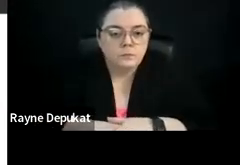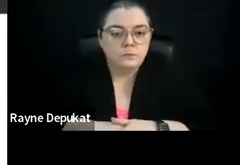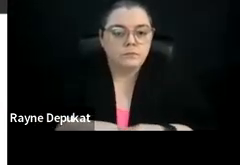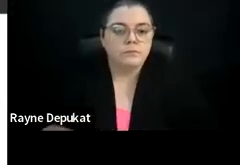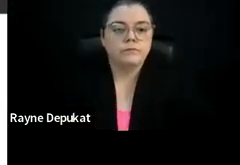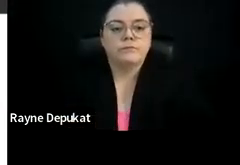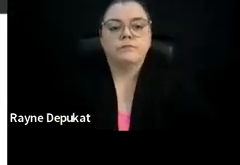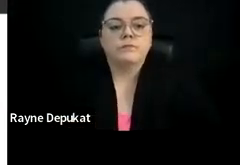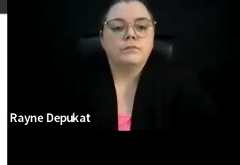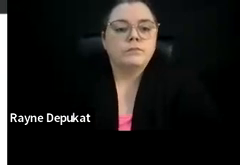fax tray or something.